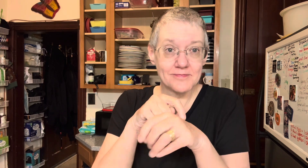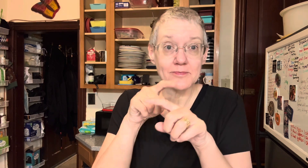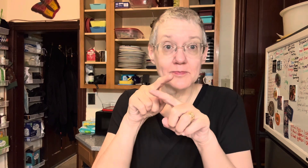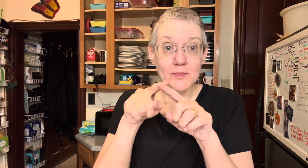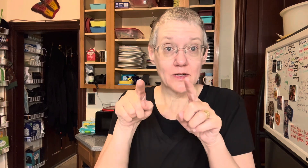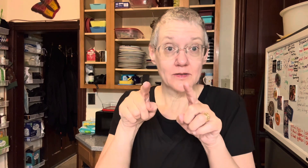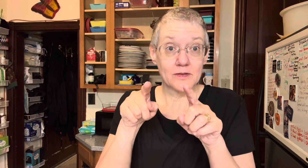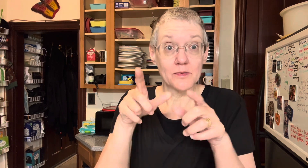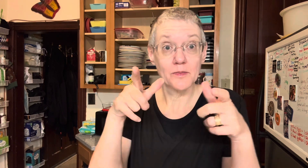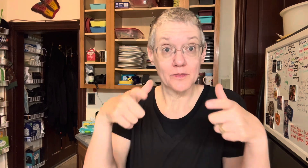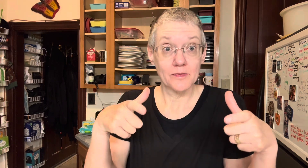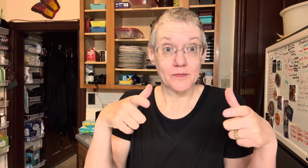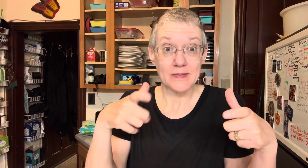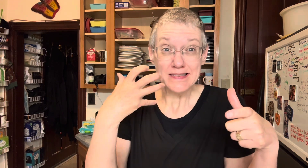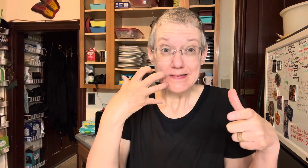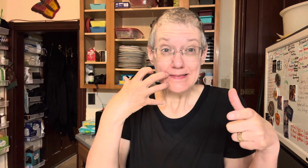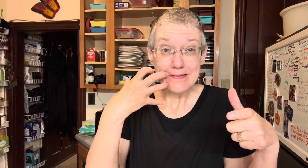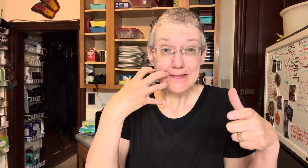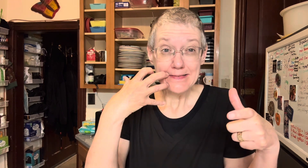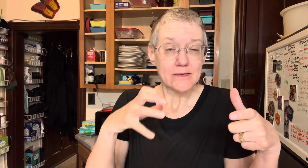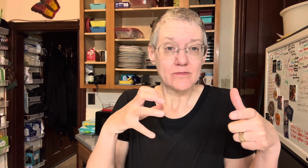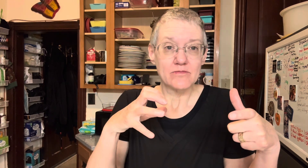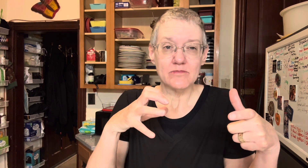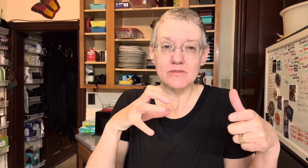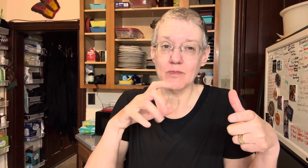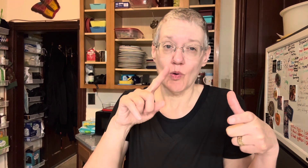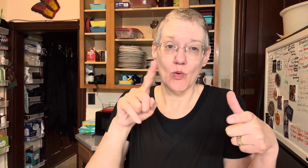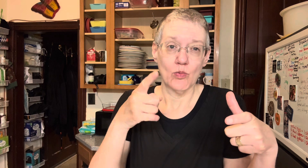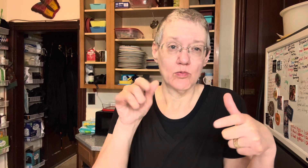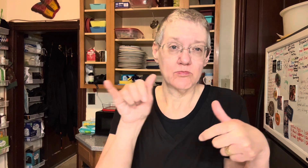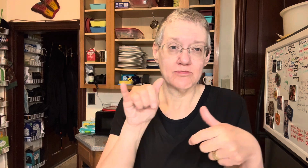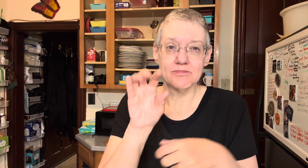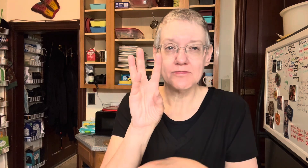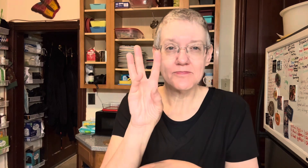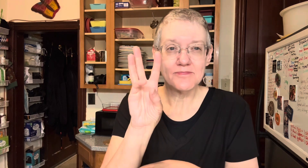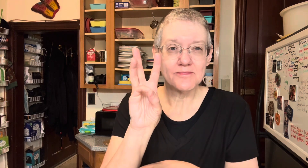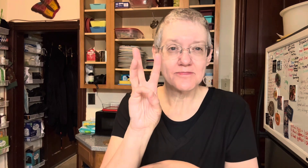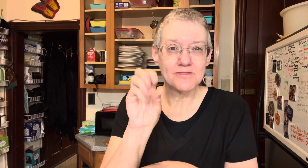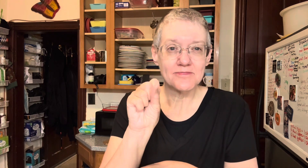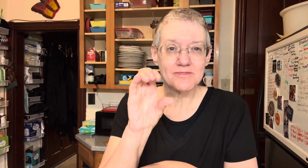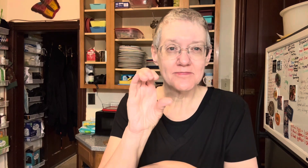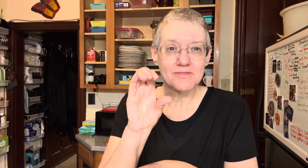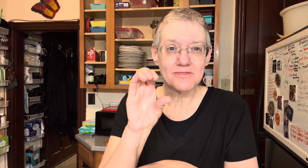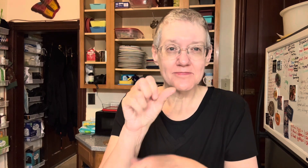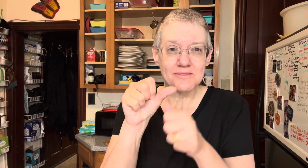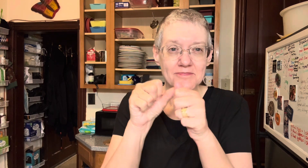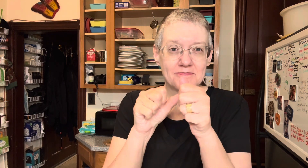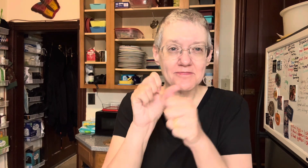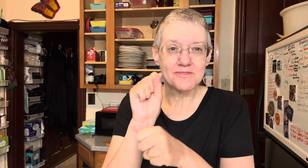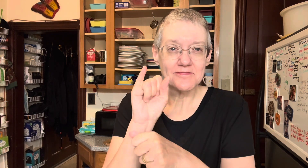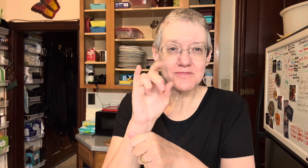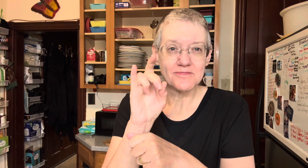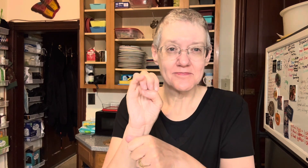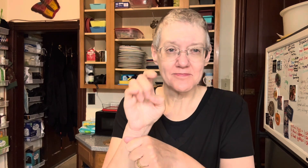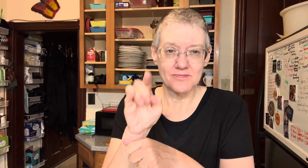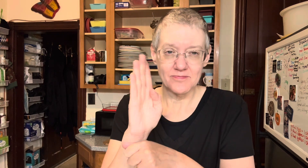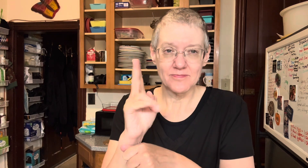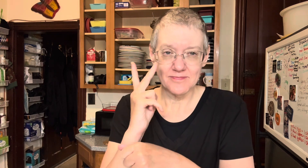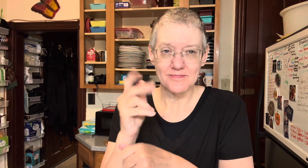And they're going to take more time. But once your griddle or skillet really gets hot, it's only going to take like 6 seconds each side.